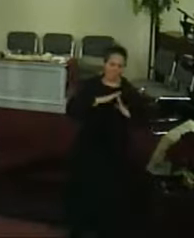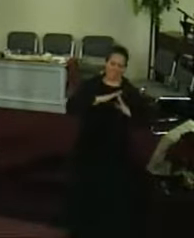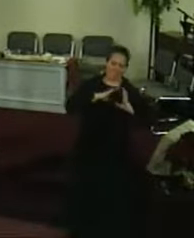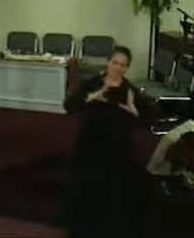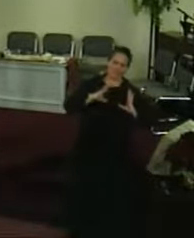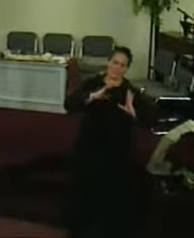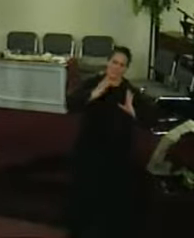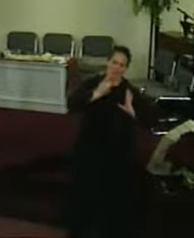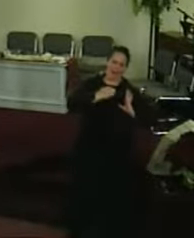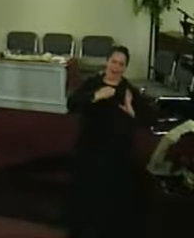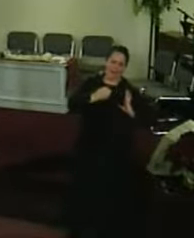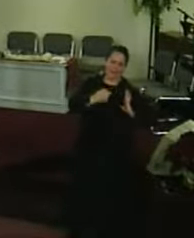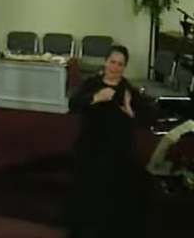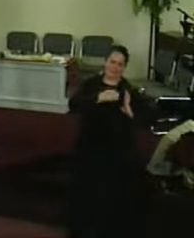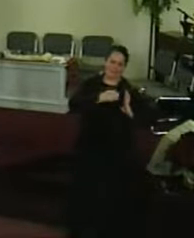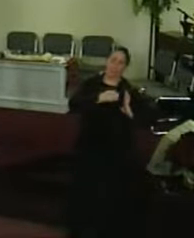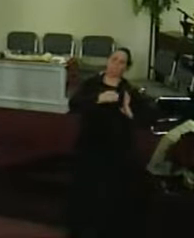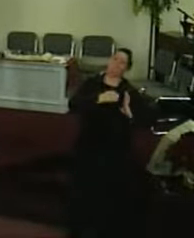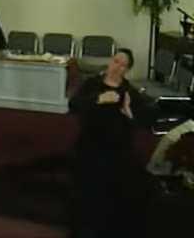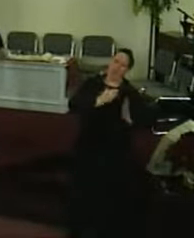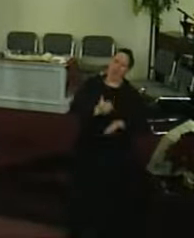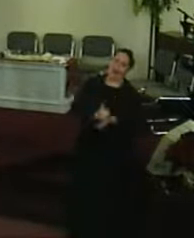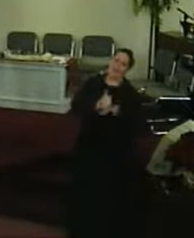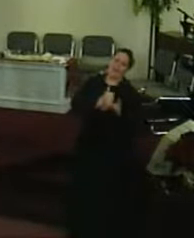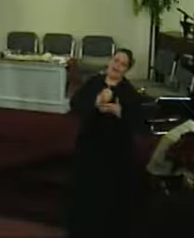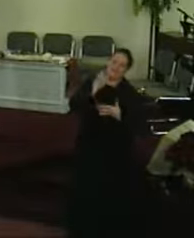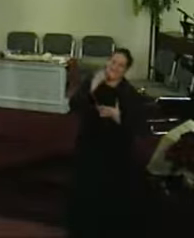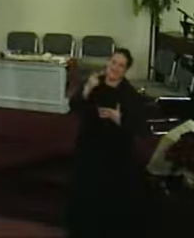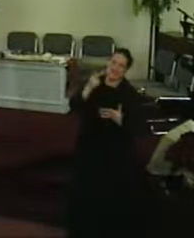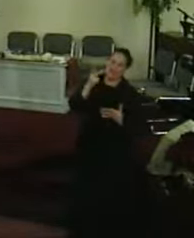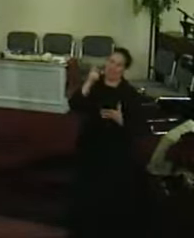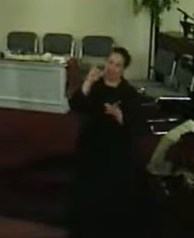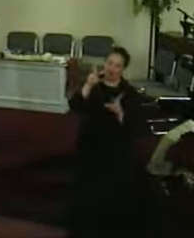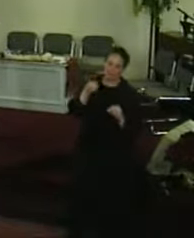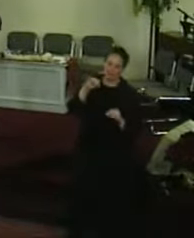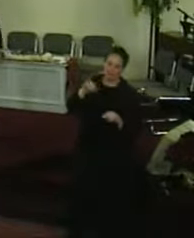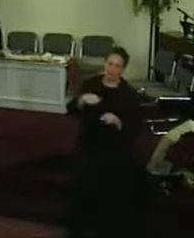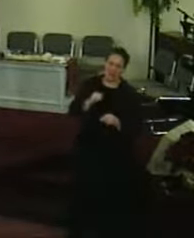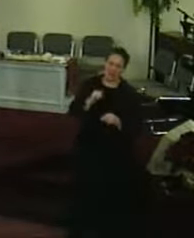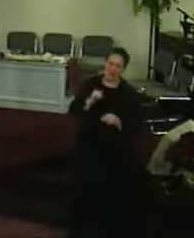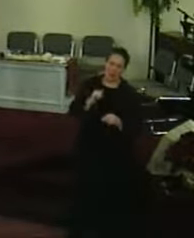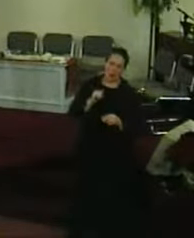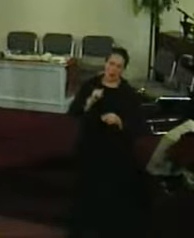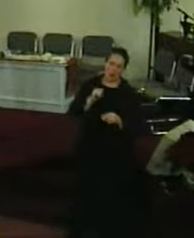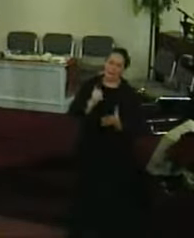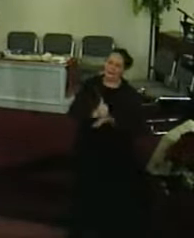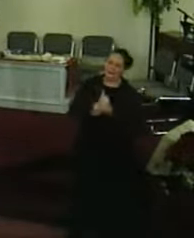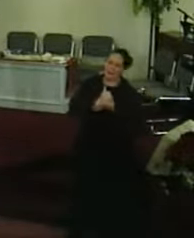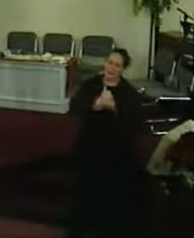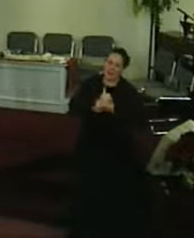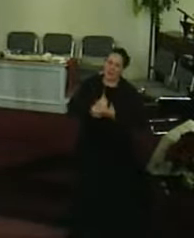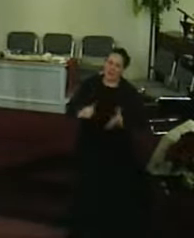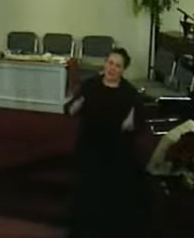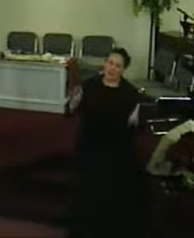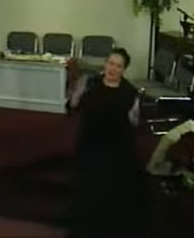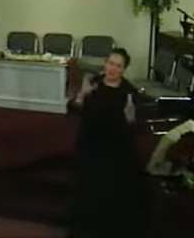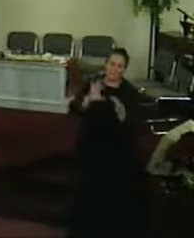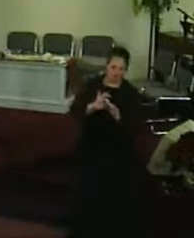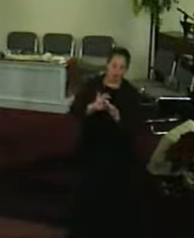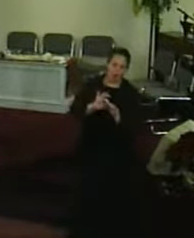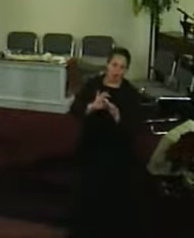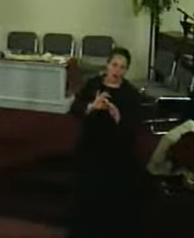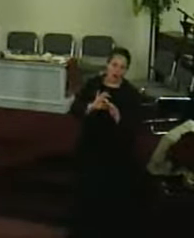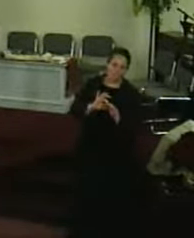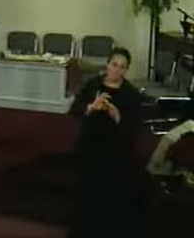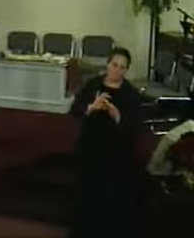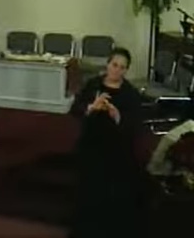your kingdom. Help me to see what you're doing in St. Joe. Help me to be a part of what you are. Amen. And God